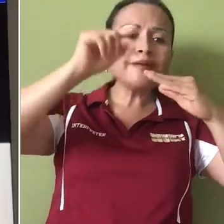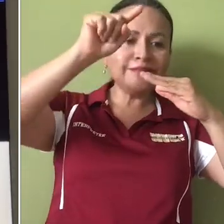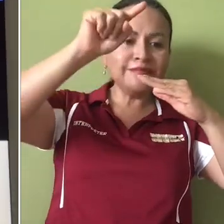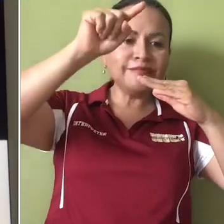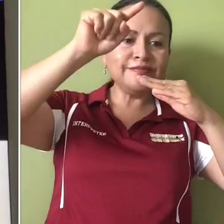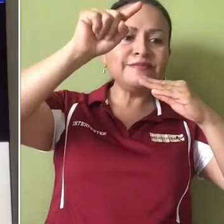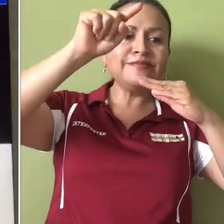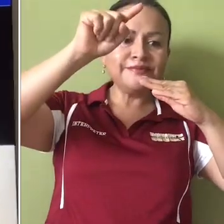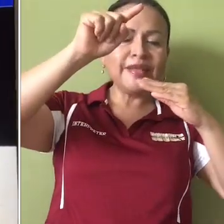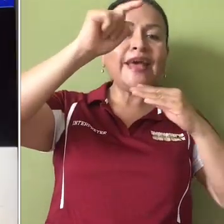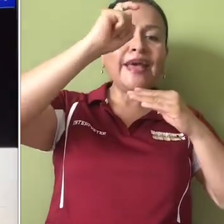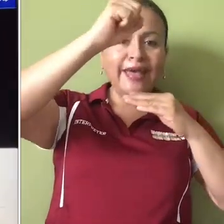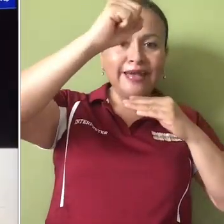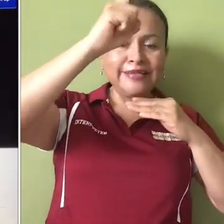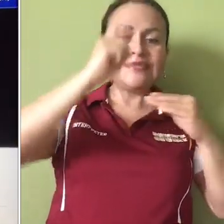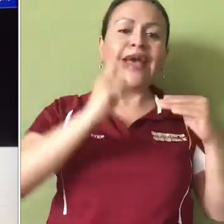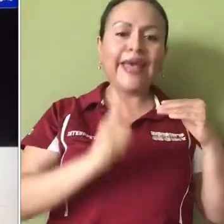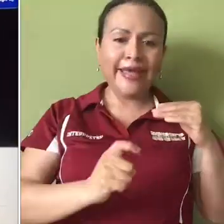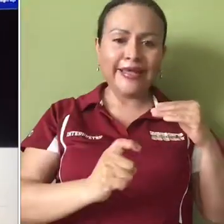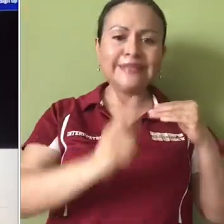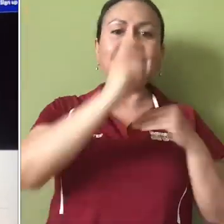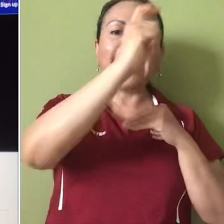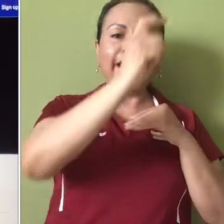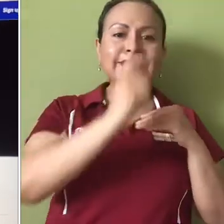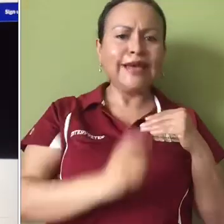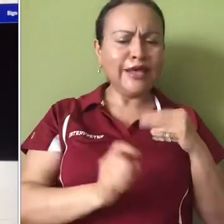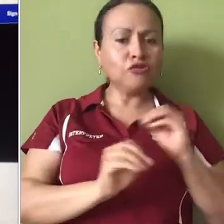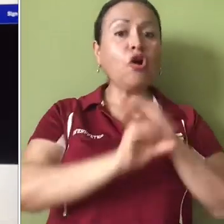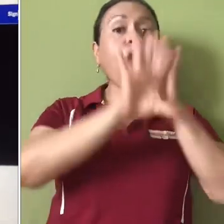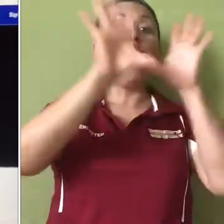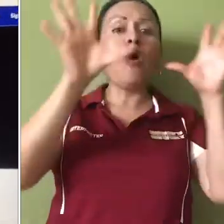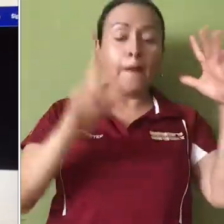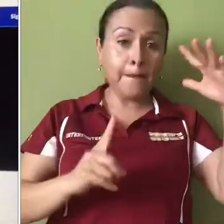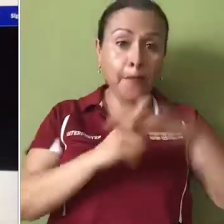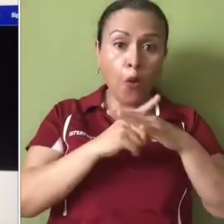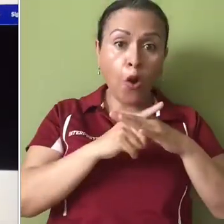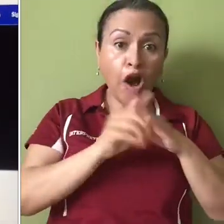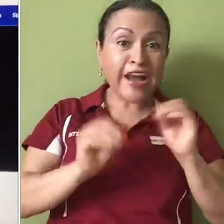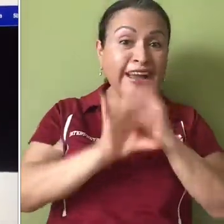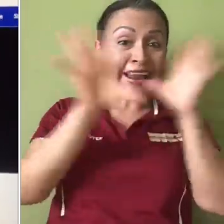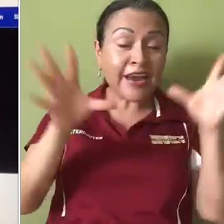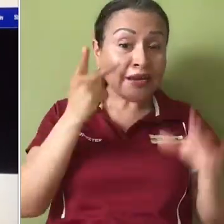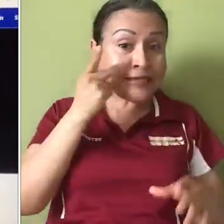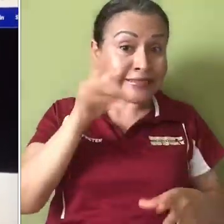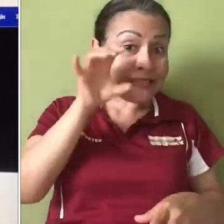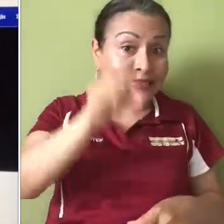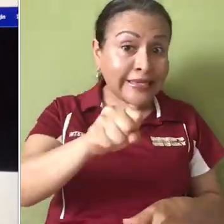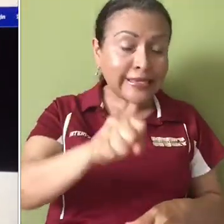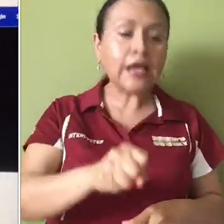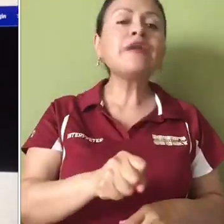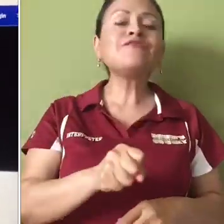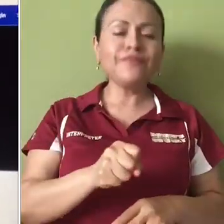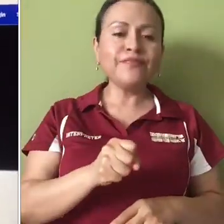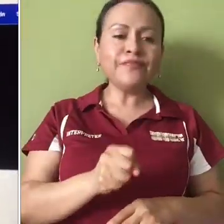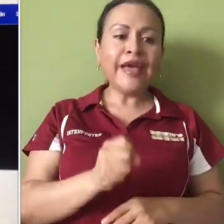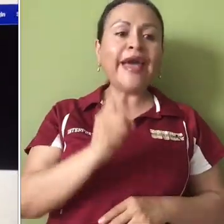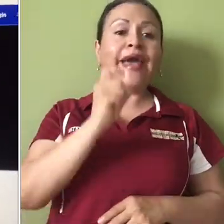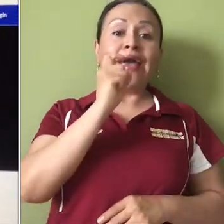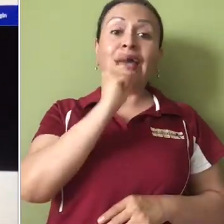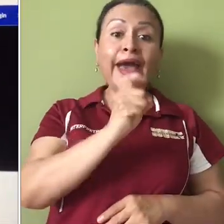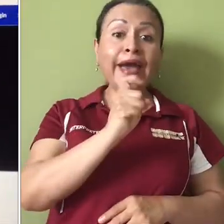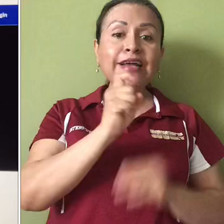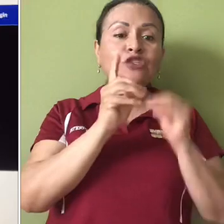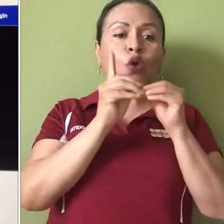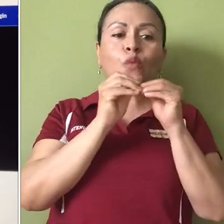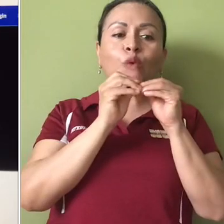also be x. The other thing that pops out at you is there's another vertical angle with x, another angle that must be equivalent.